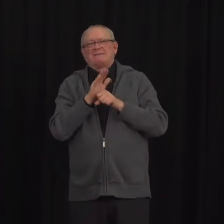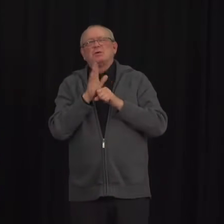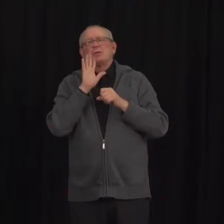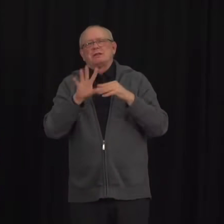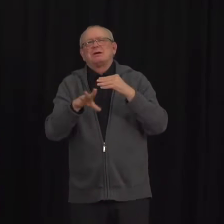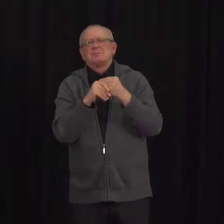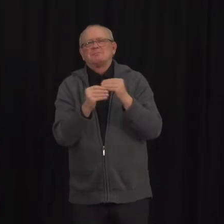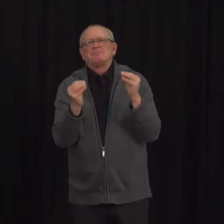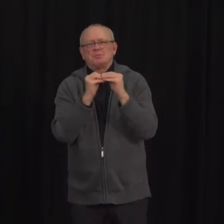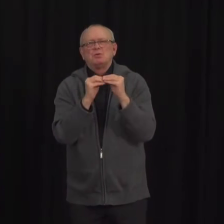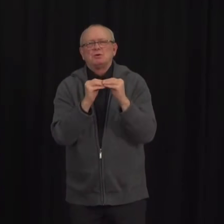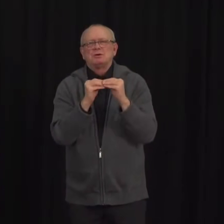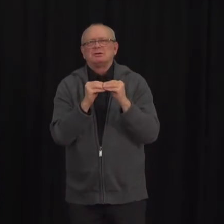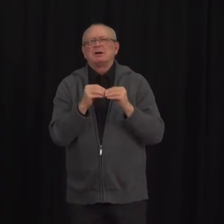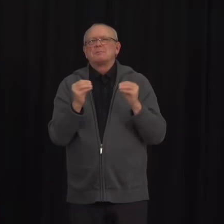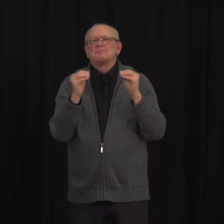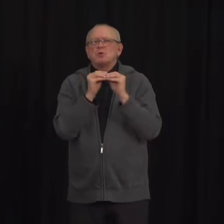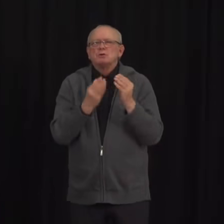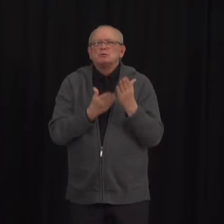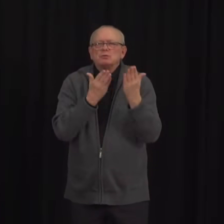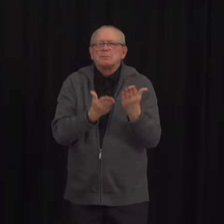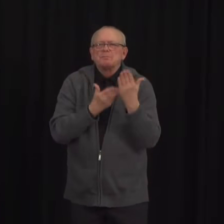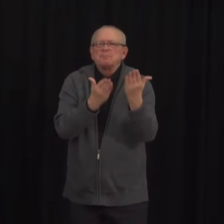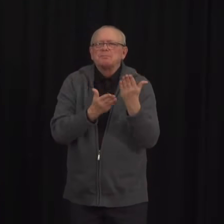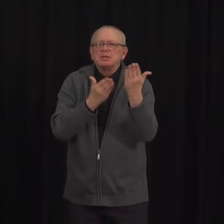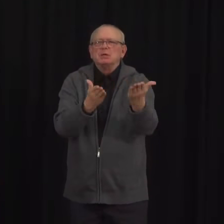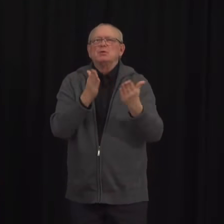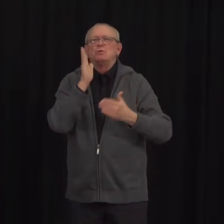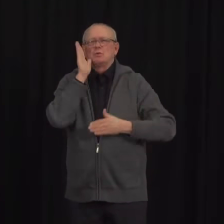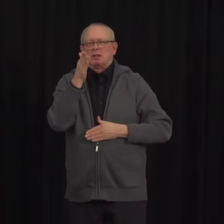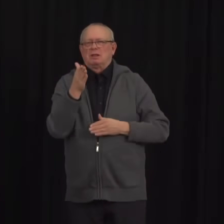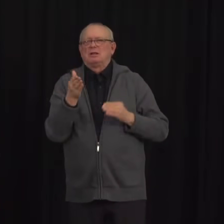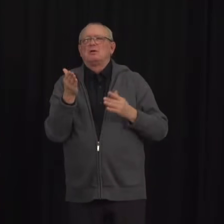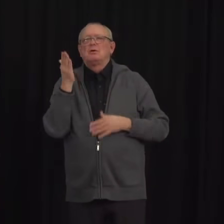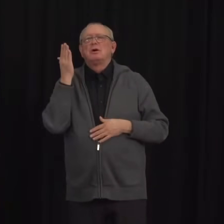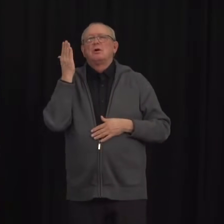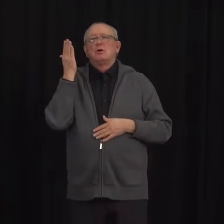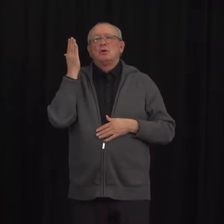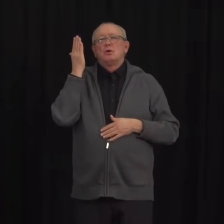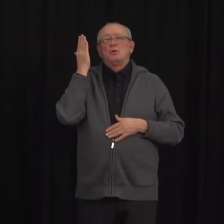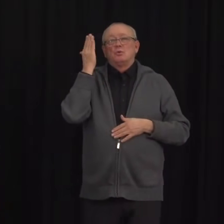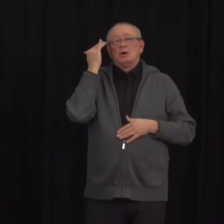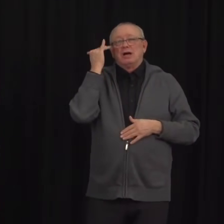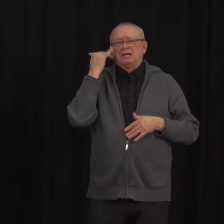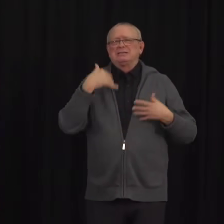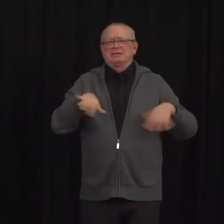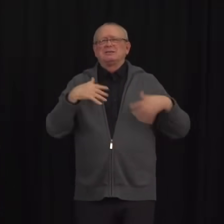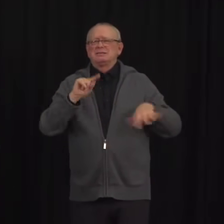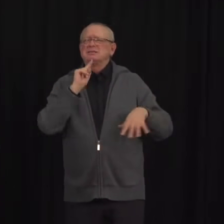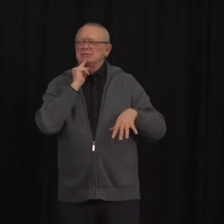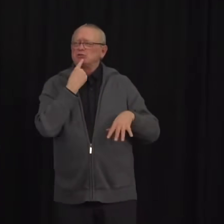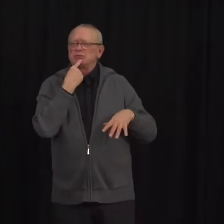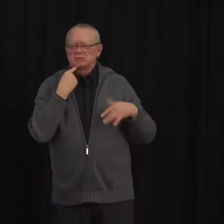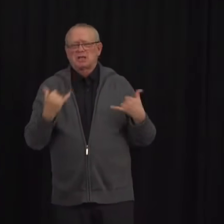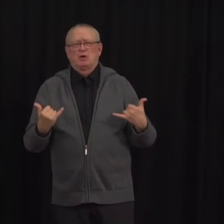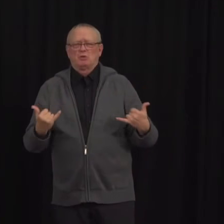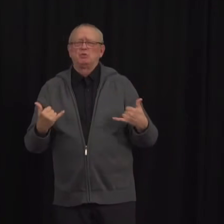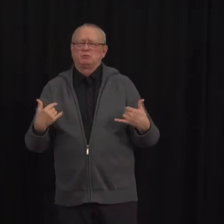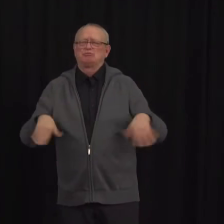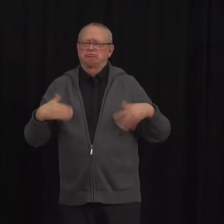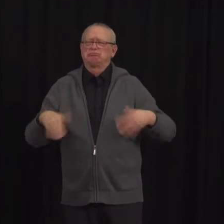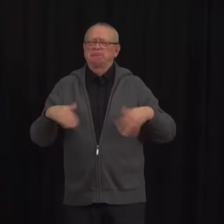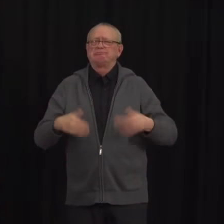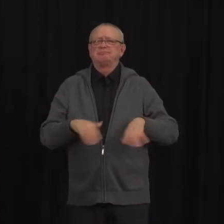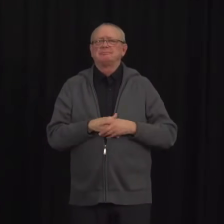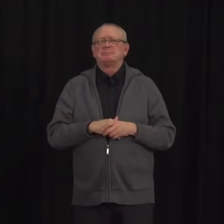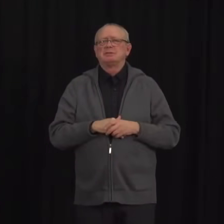forward recommendations for additional measures because we are in a critical time. Operator, please put through our